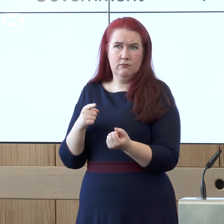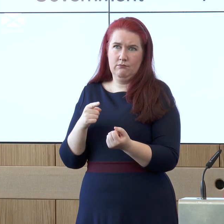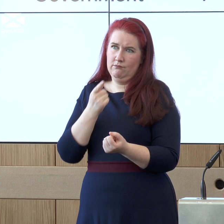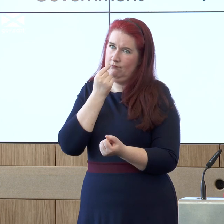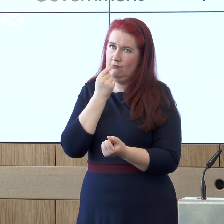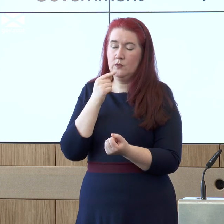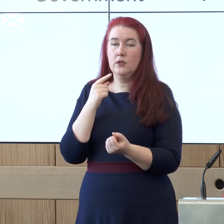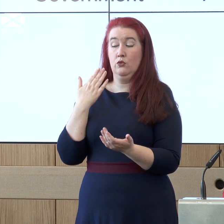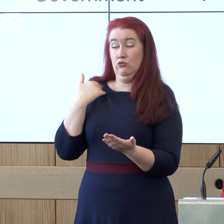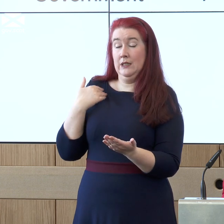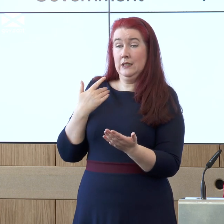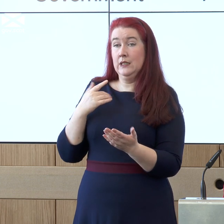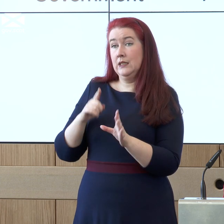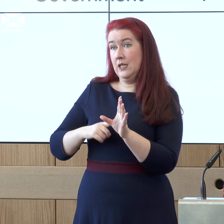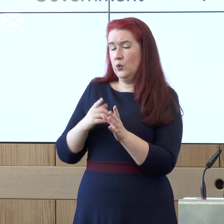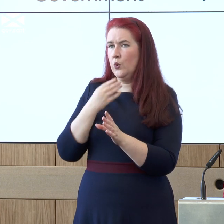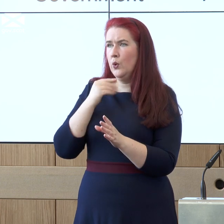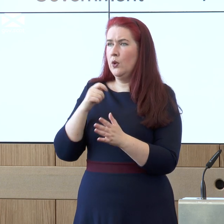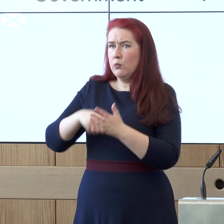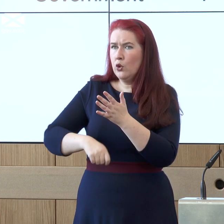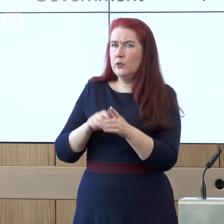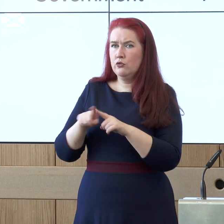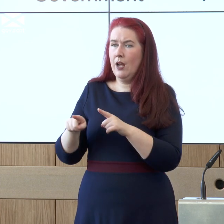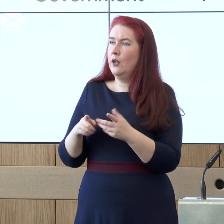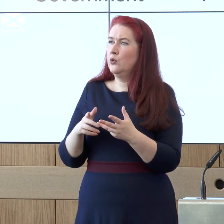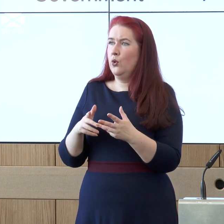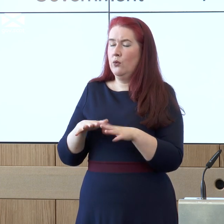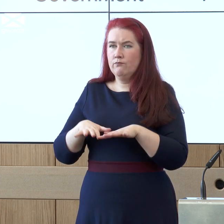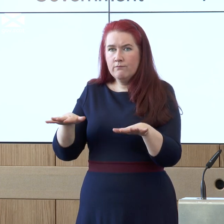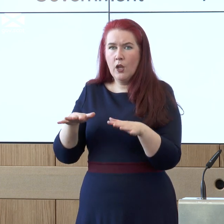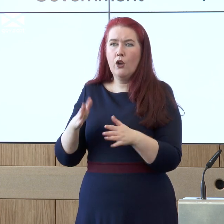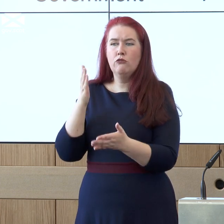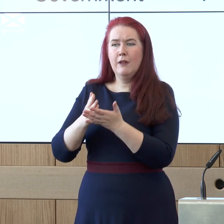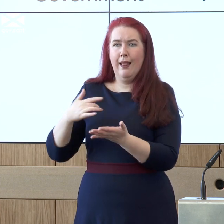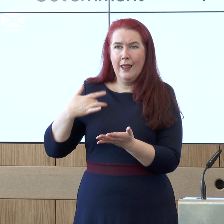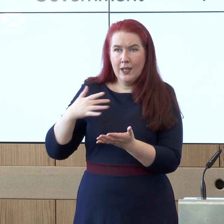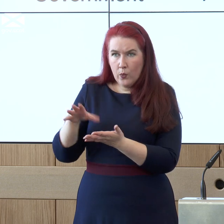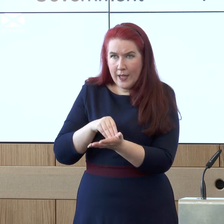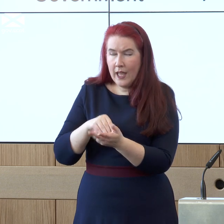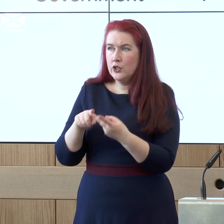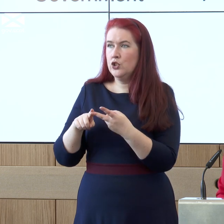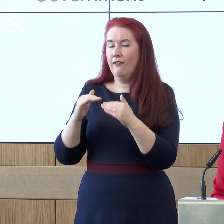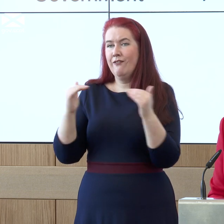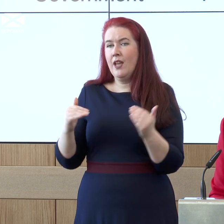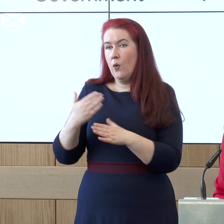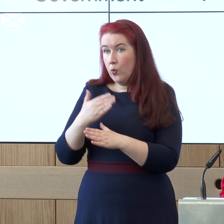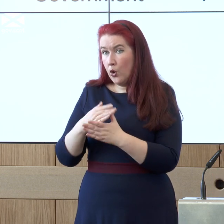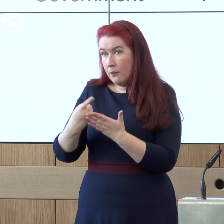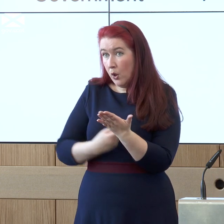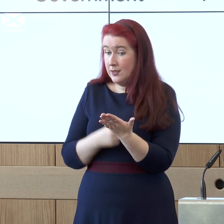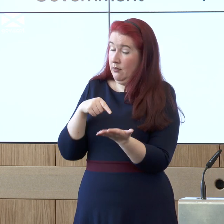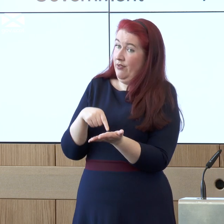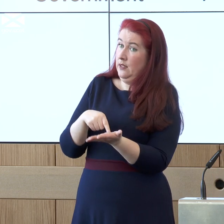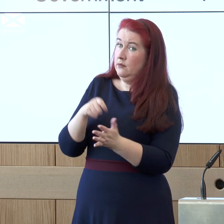tried to use procurement policy to extend the reach of the real living wage, fair work policies, and it's really important we do it